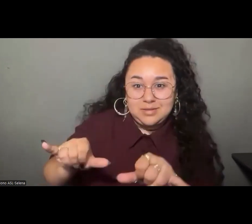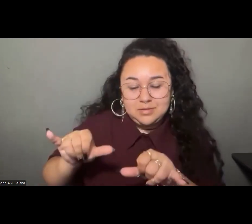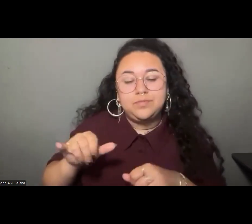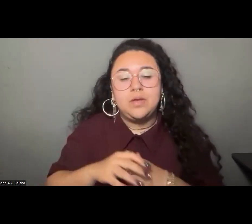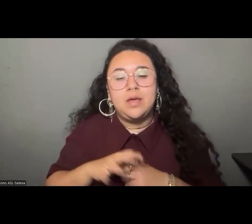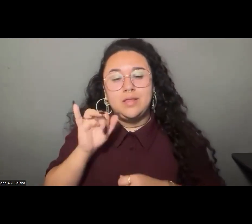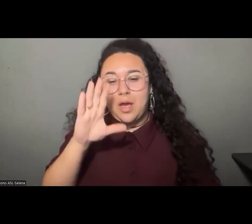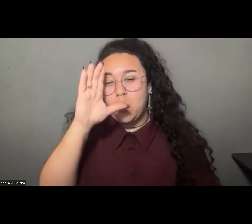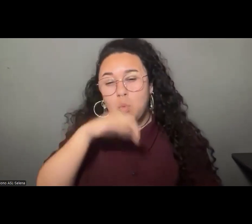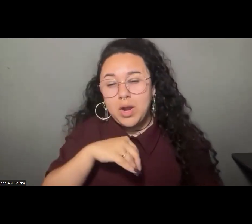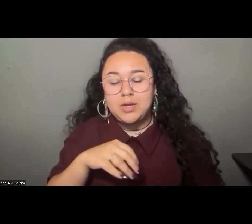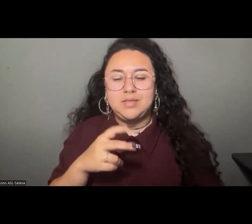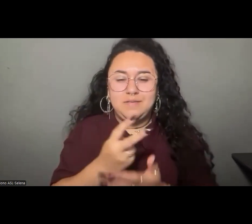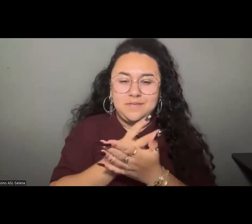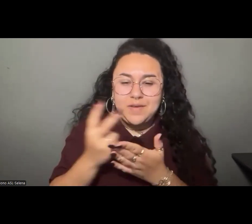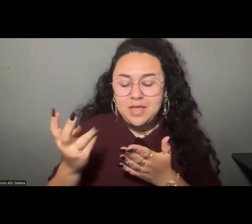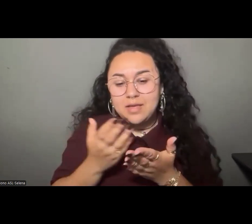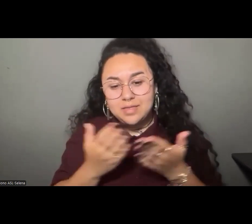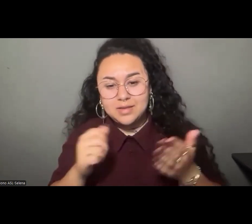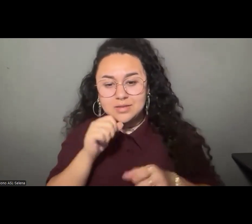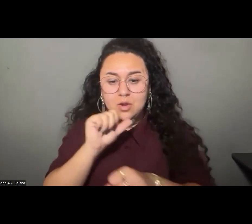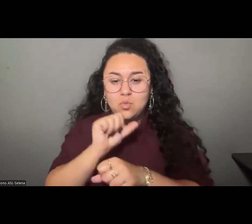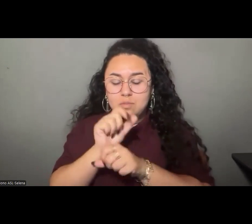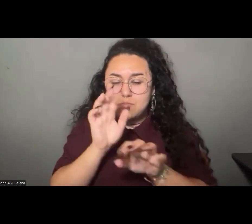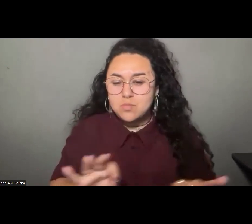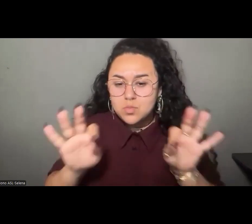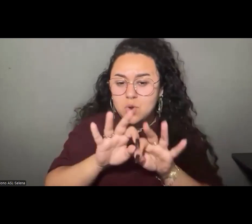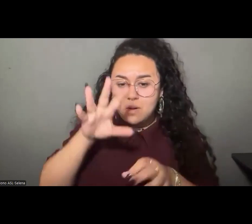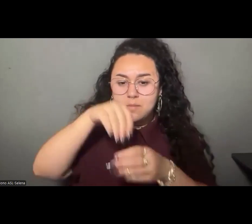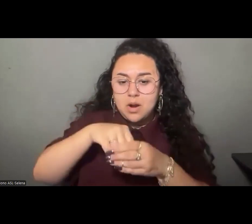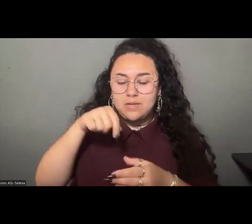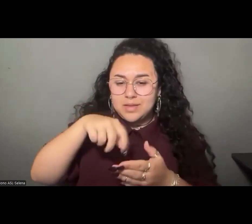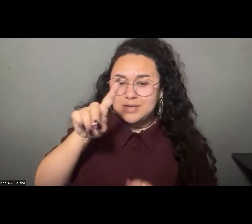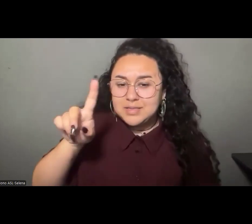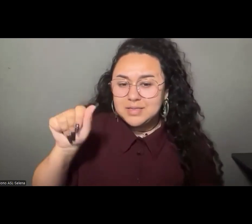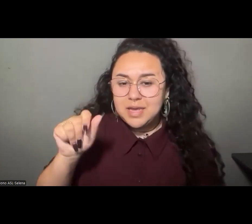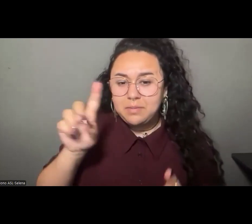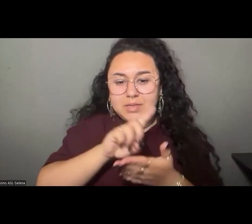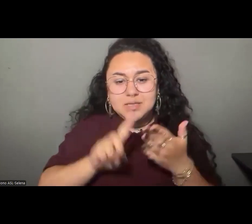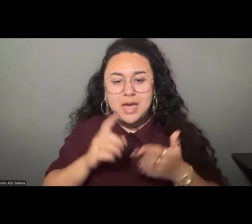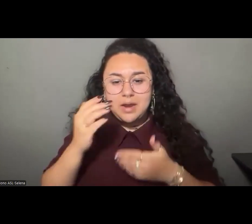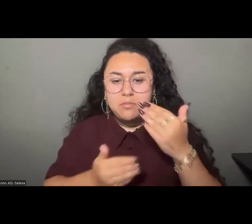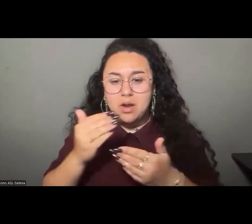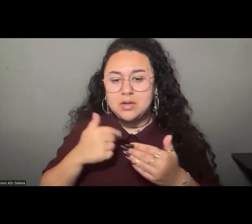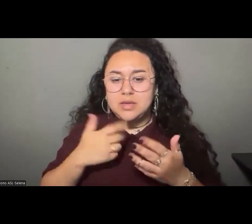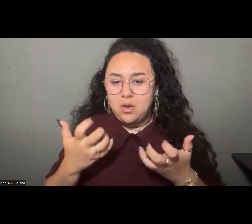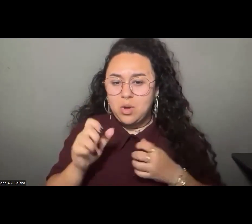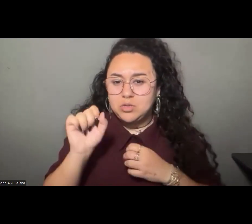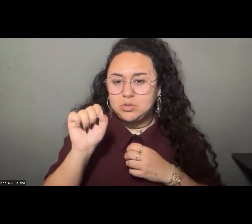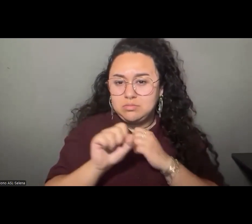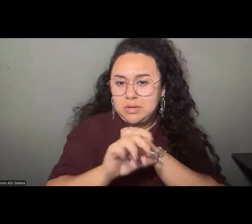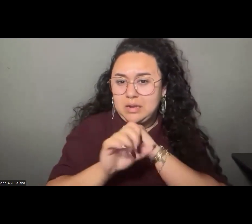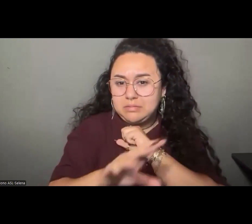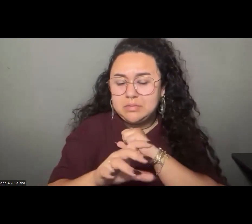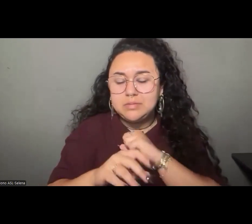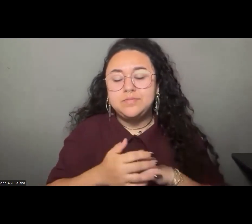shit not working are some important parts of this disabled design process that I want to tease out. And it goes